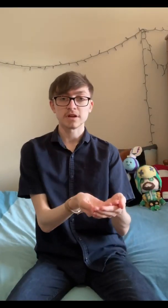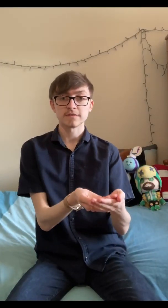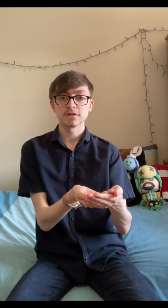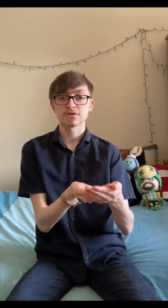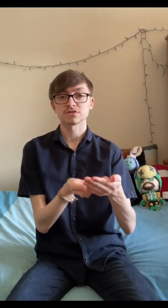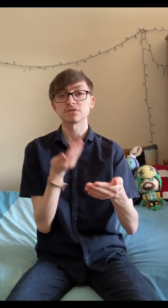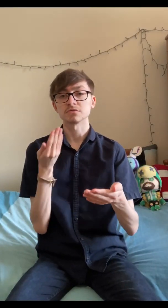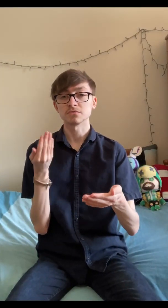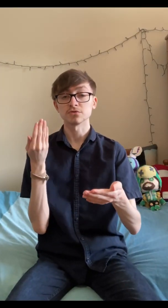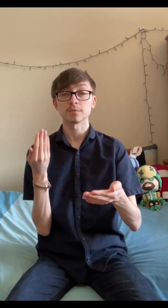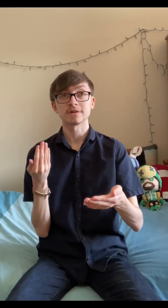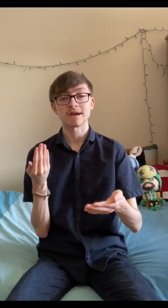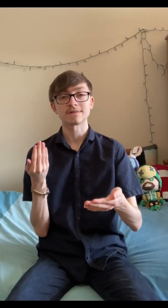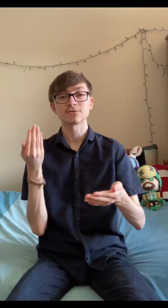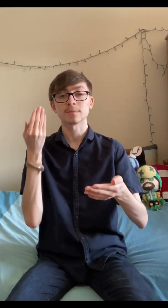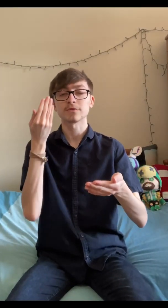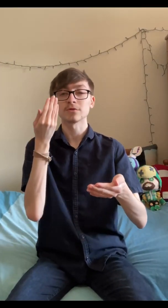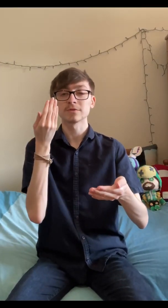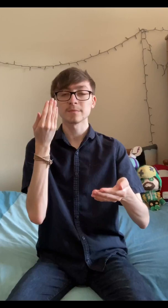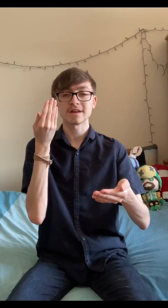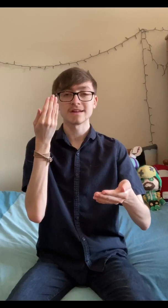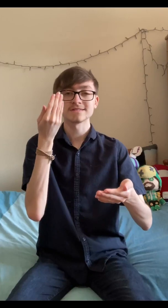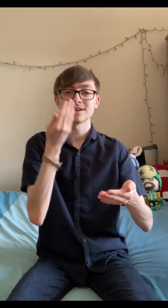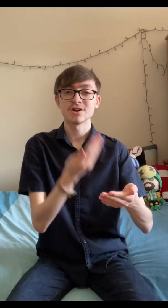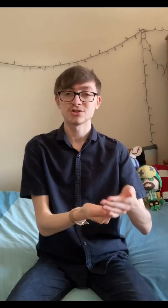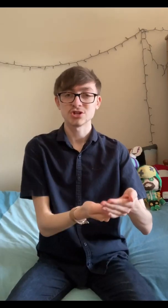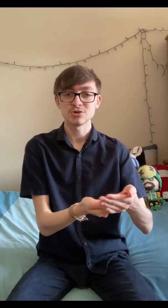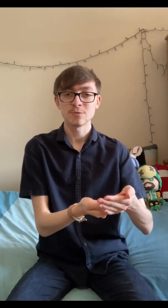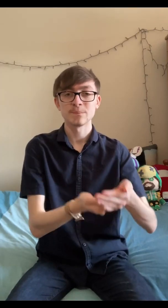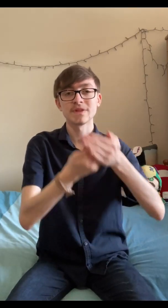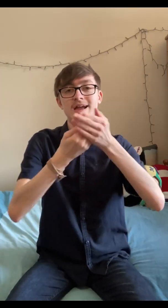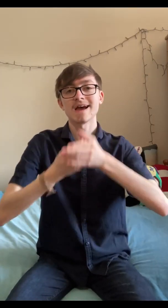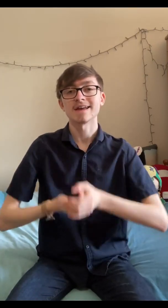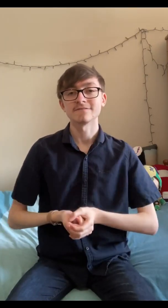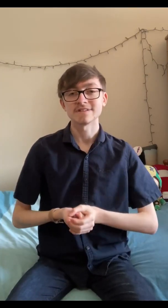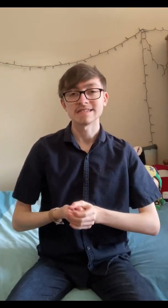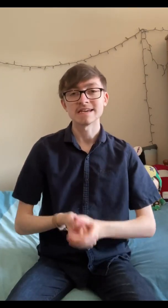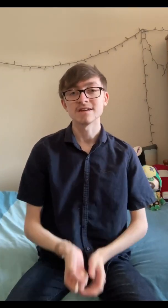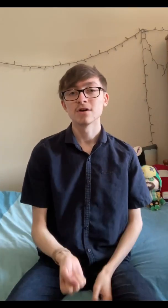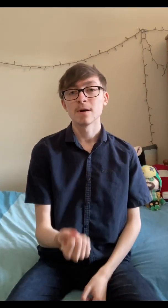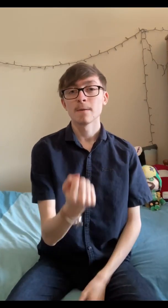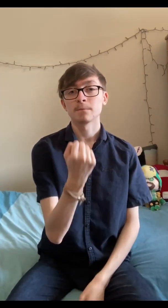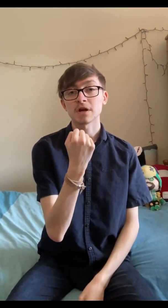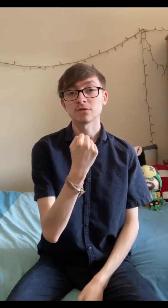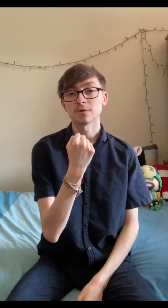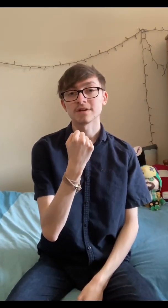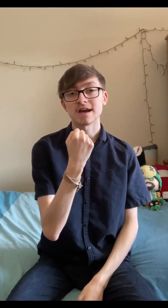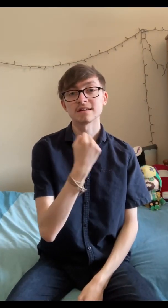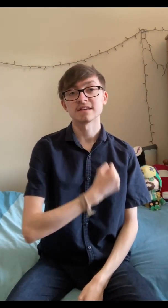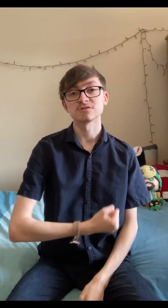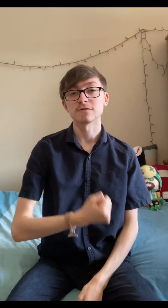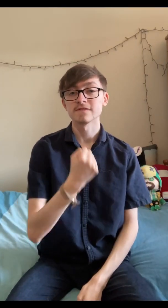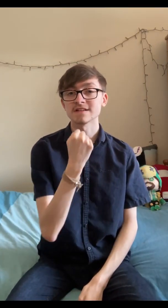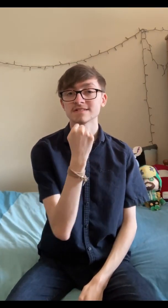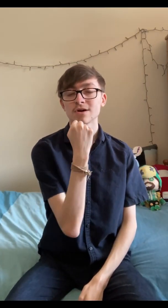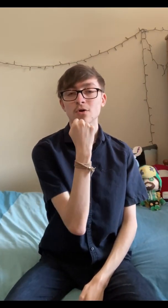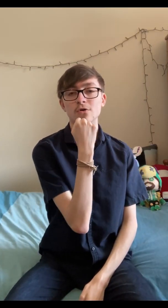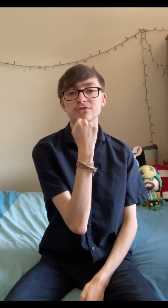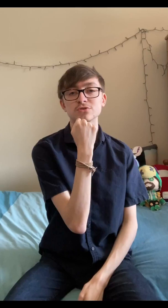other. So your dominant hand on top of the non-dominant hand. Due. And then for date, get your dominant hand into a fist onto your